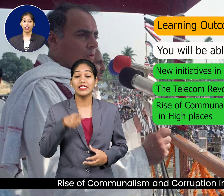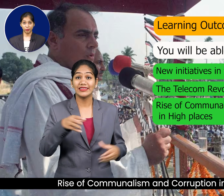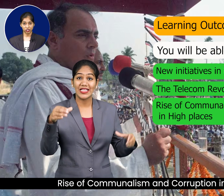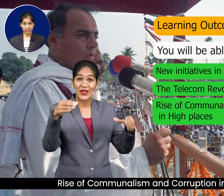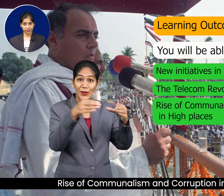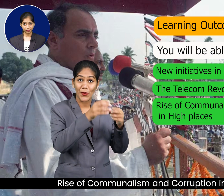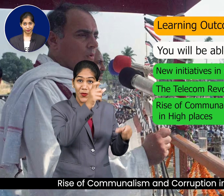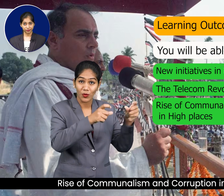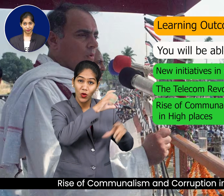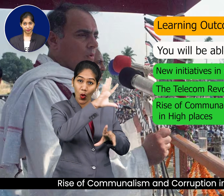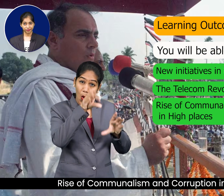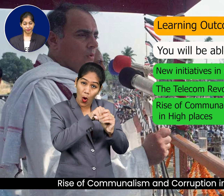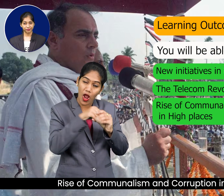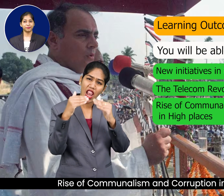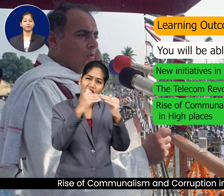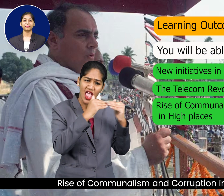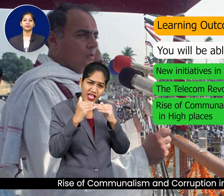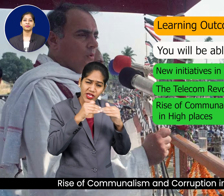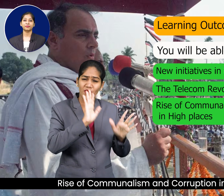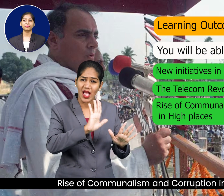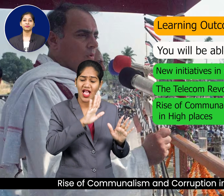rise of communalism,